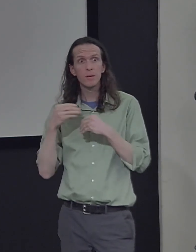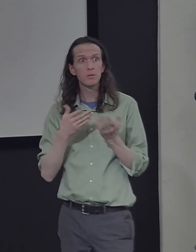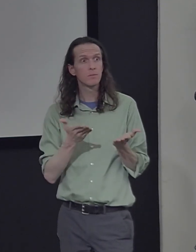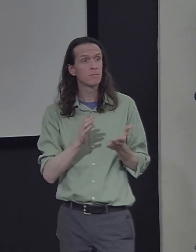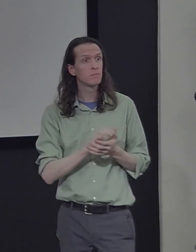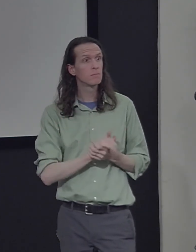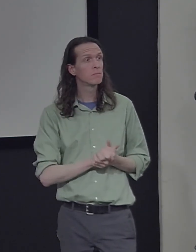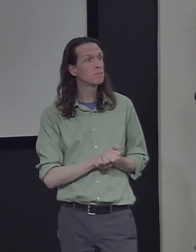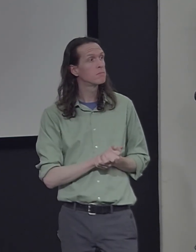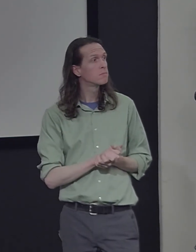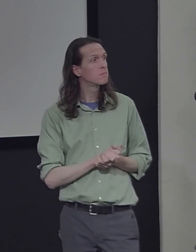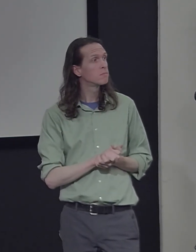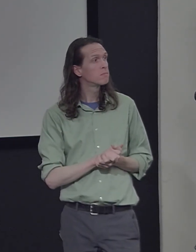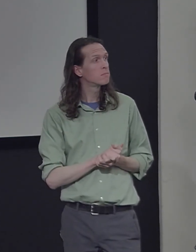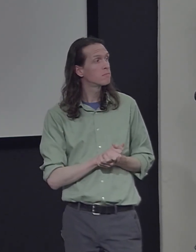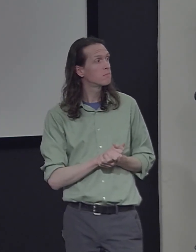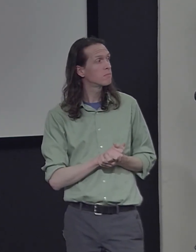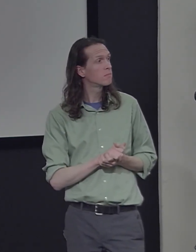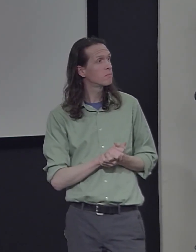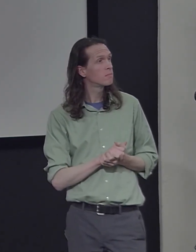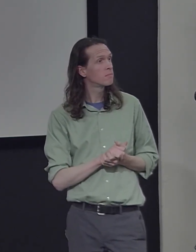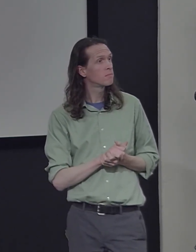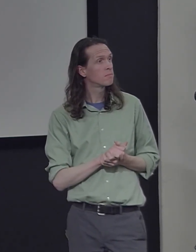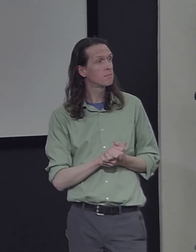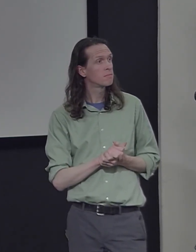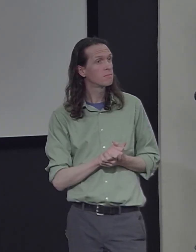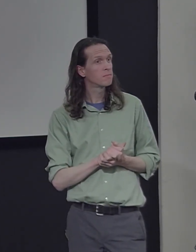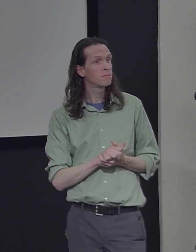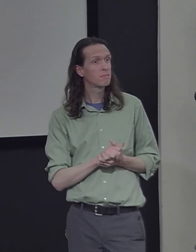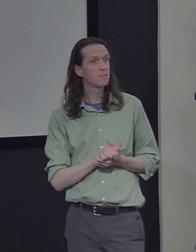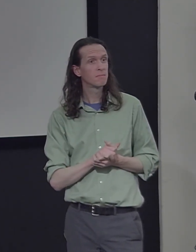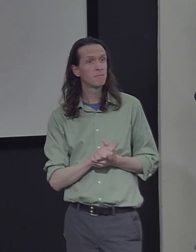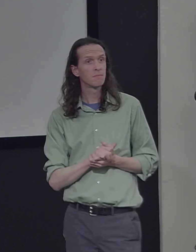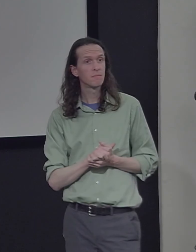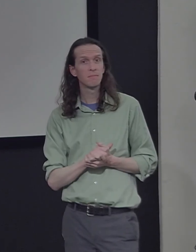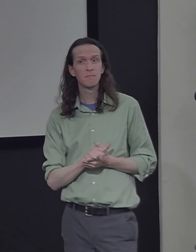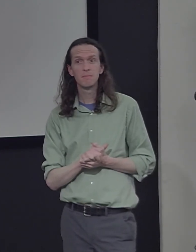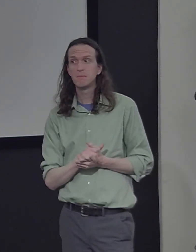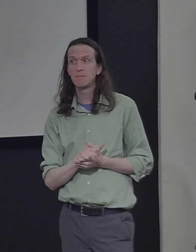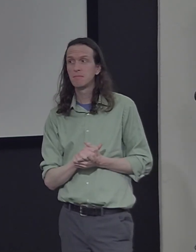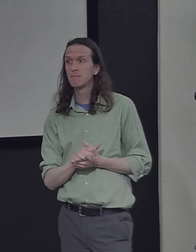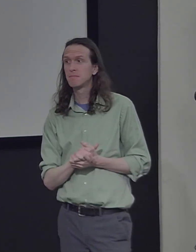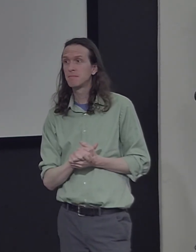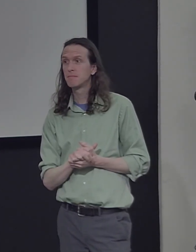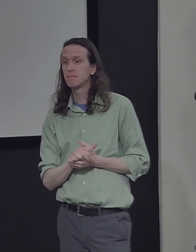questions or comments before we head to the reception. Are there any questions from the audience?